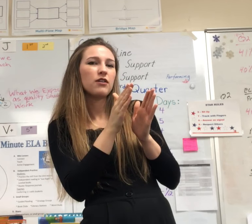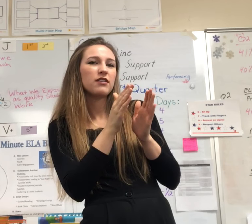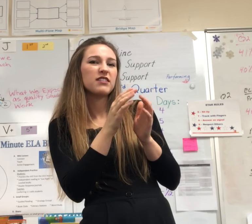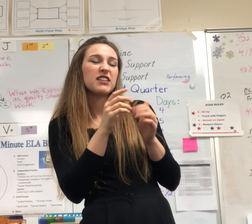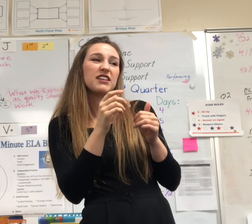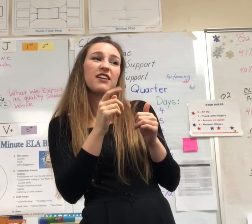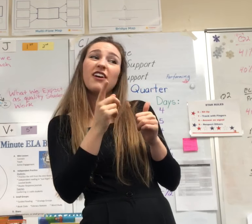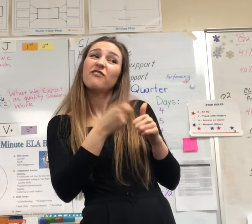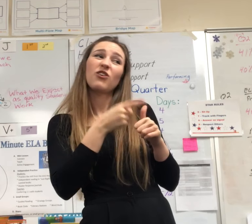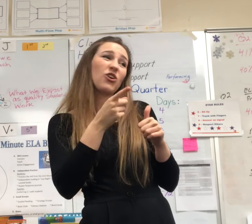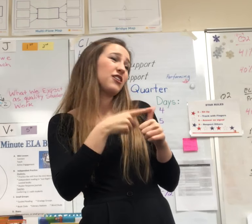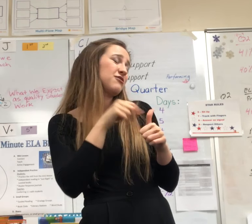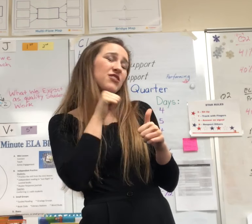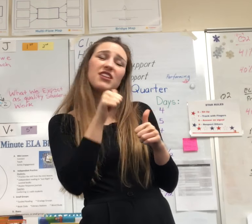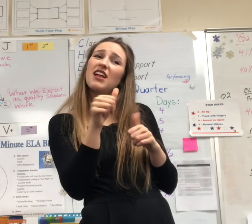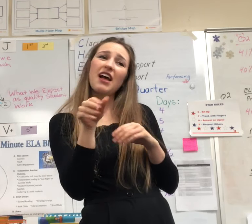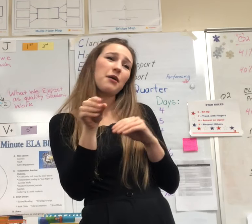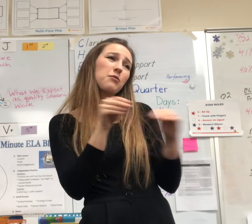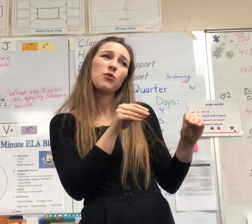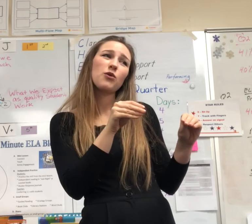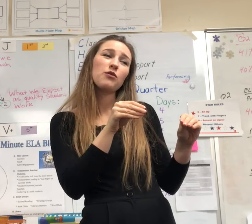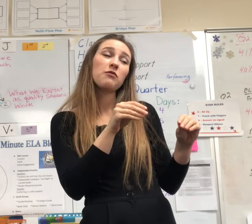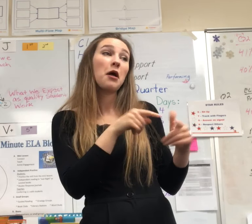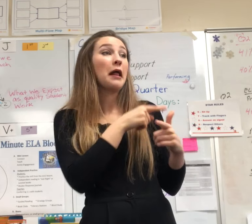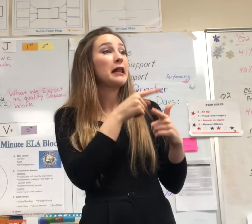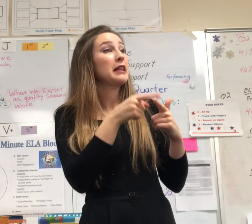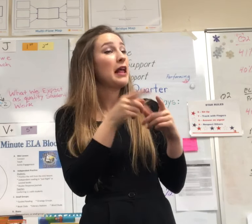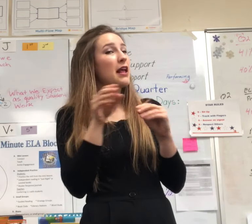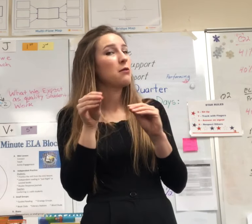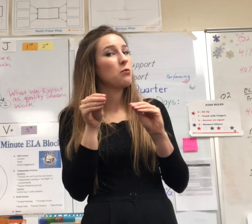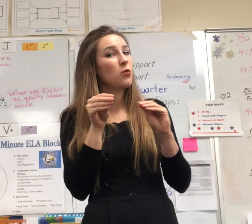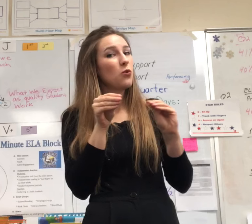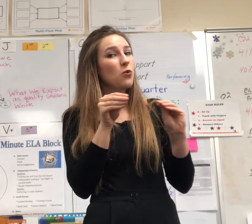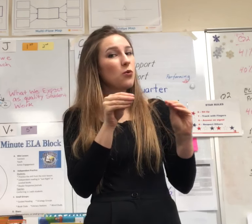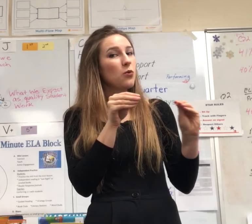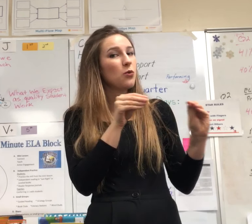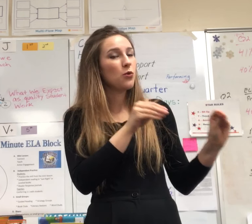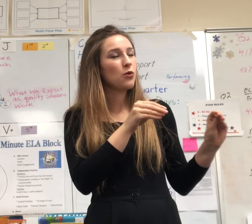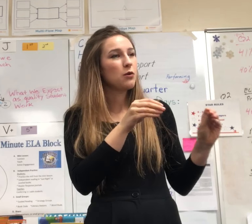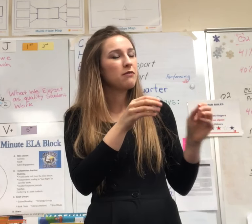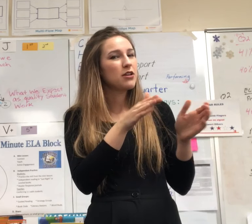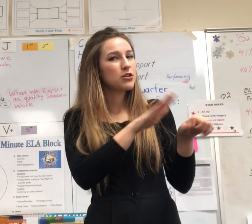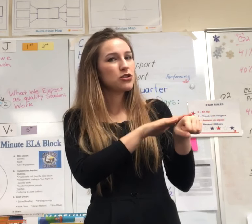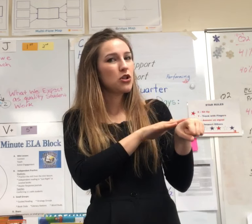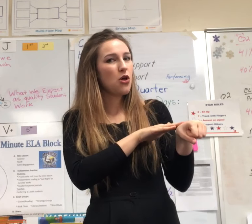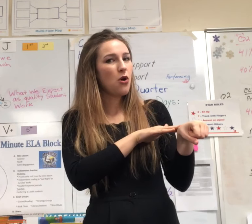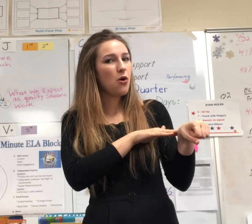start moving. Then it moved very slow. Okay, so that's one